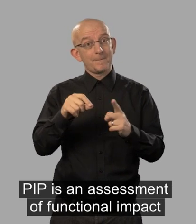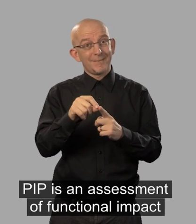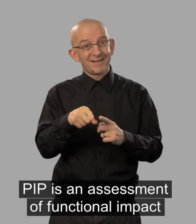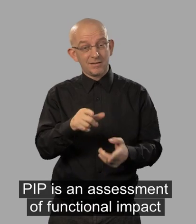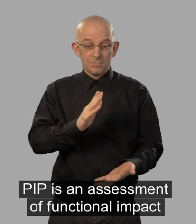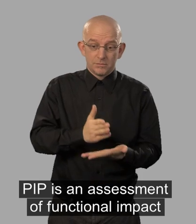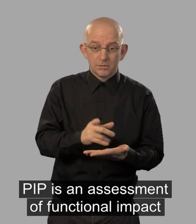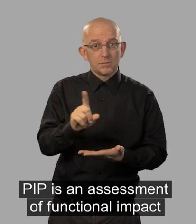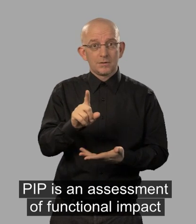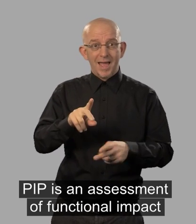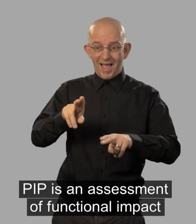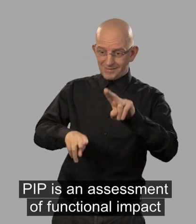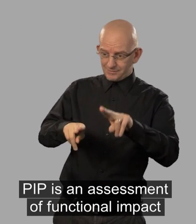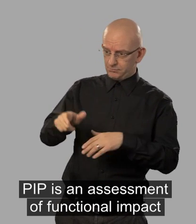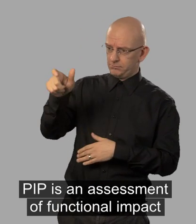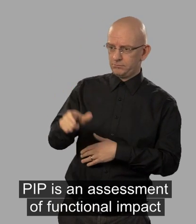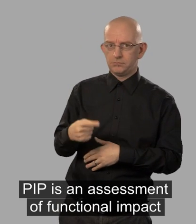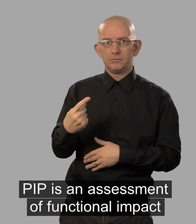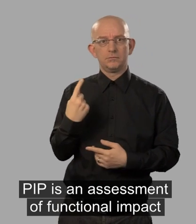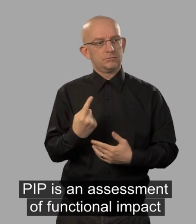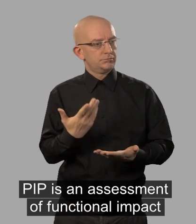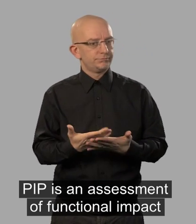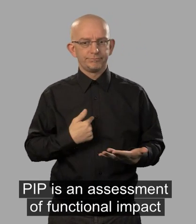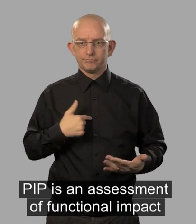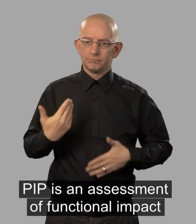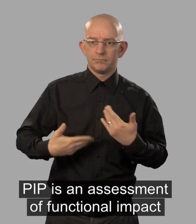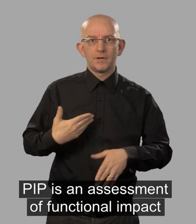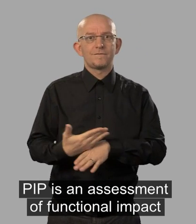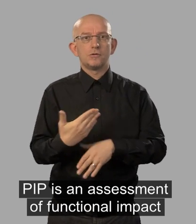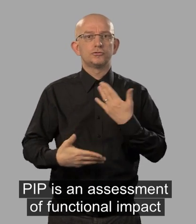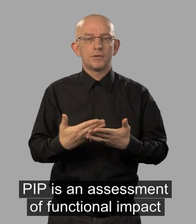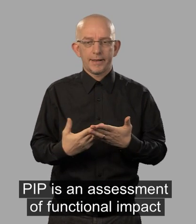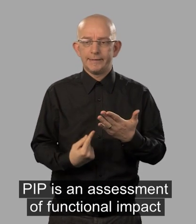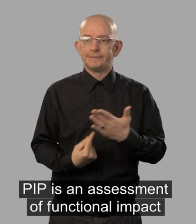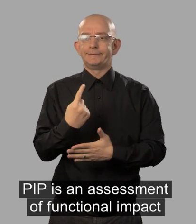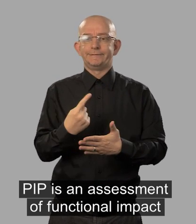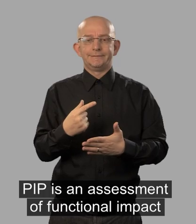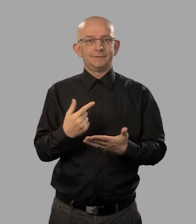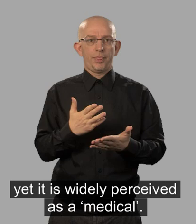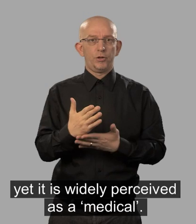PIP is an assessment of functional impact, yet it is widely perceived as a medical.